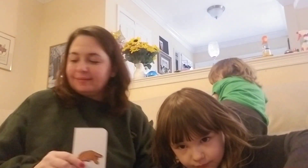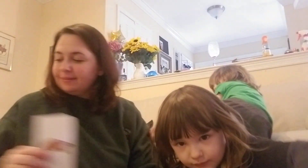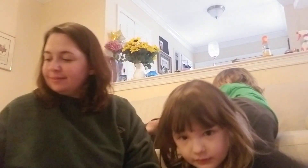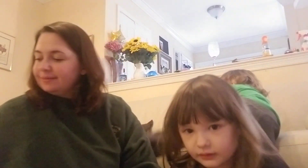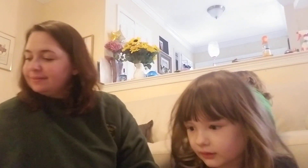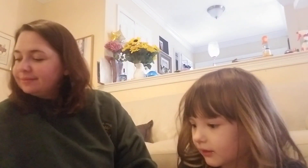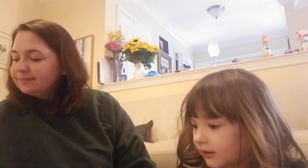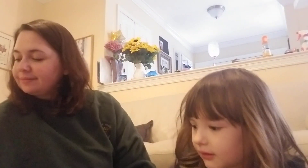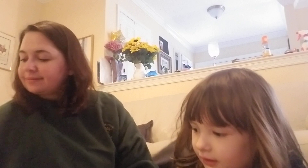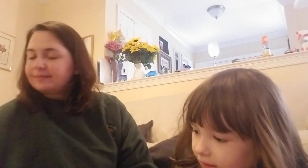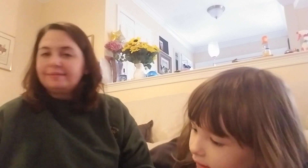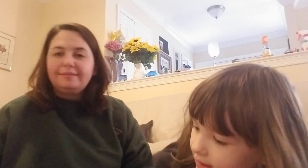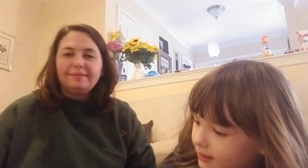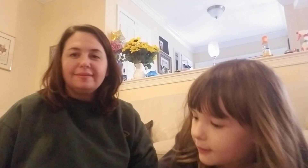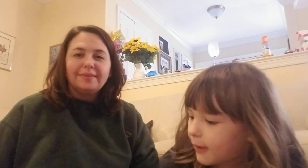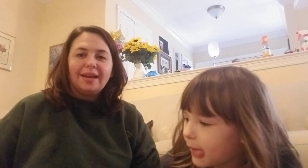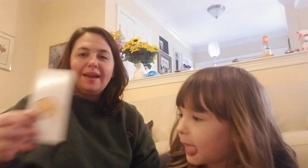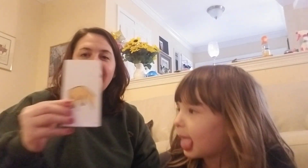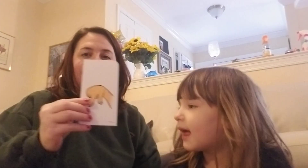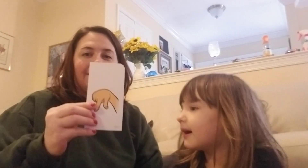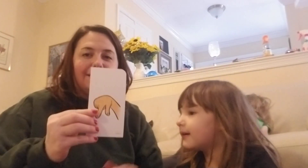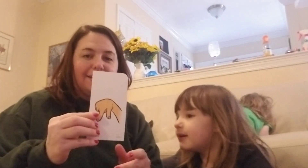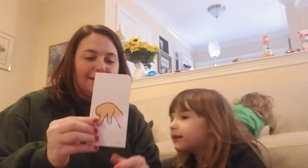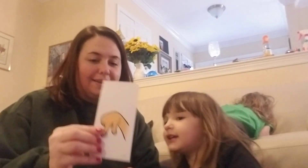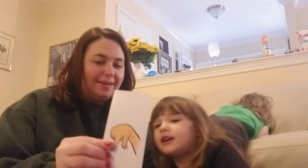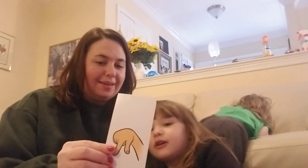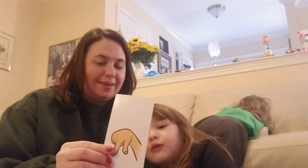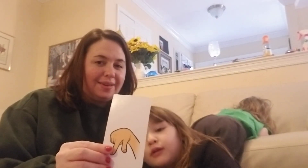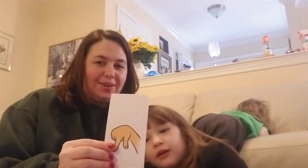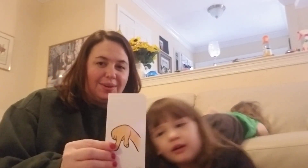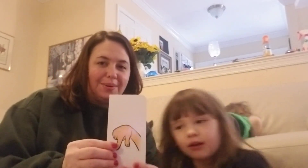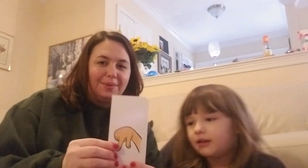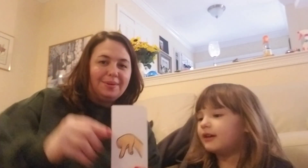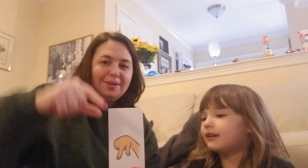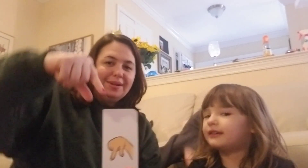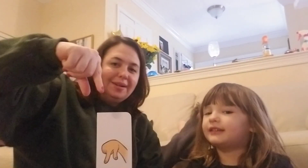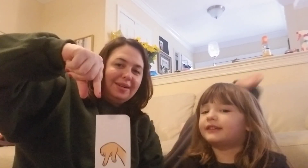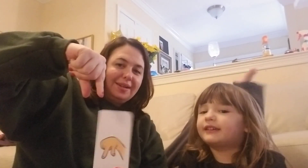Q. Q.